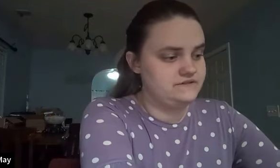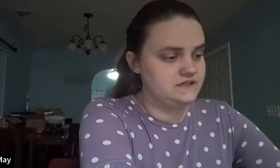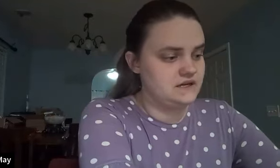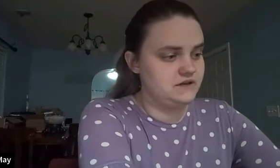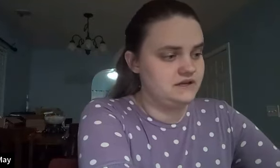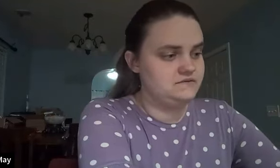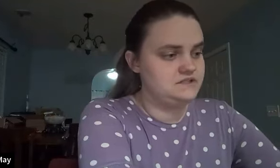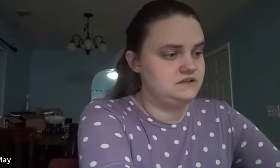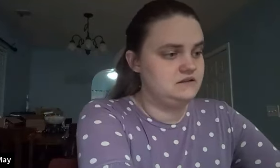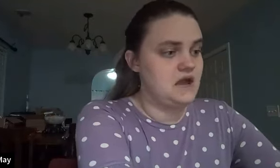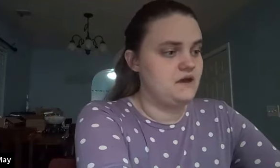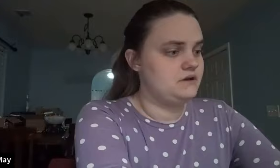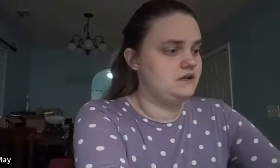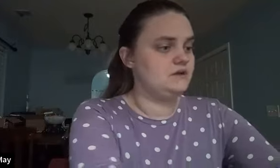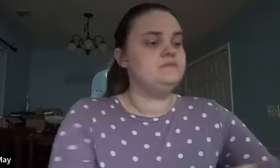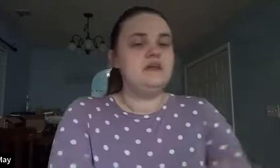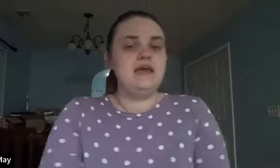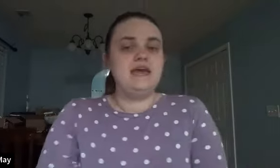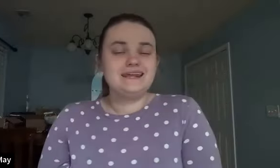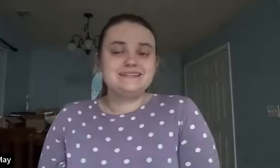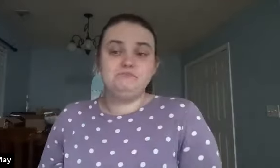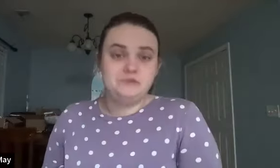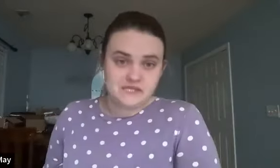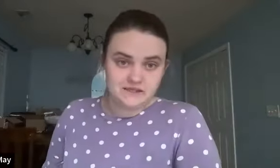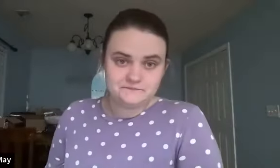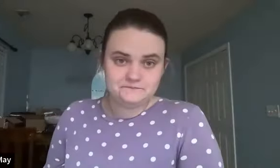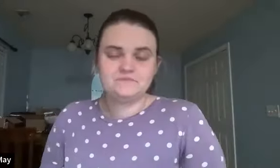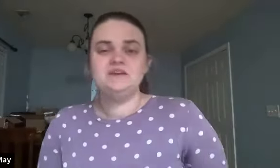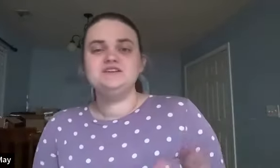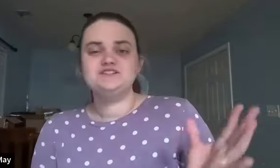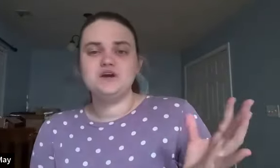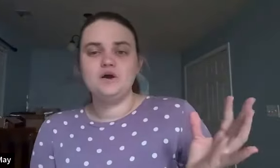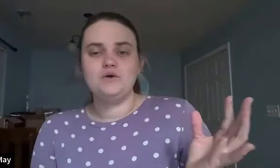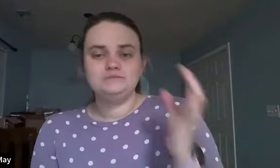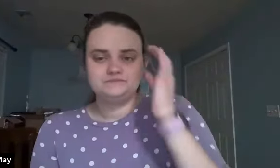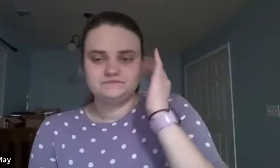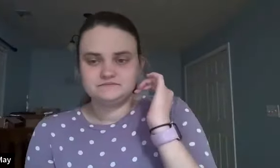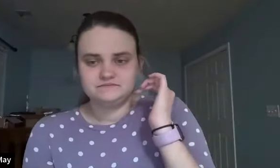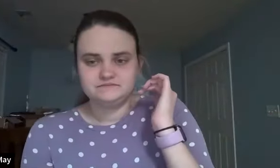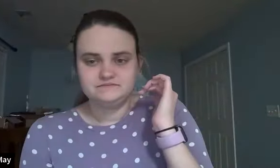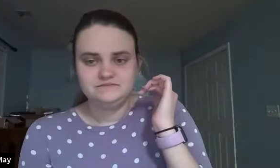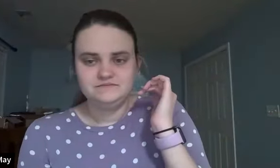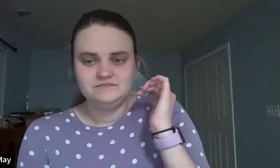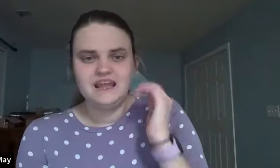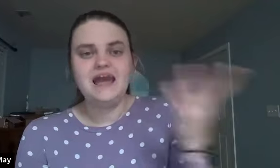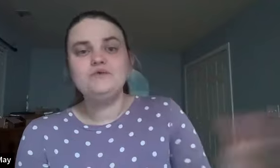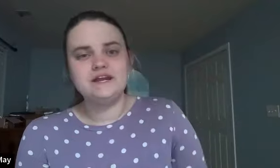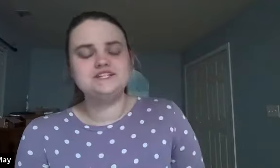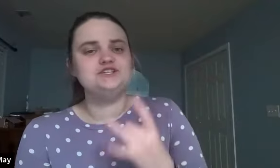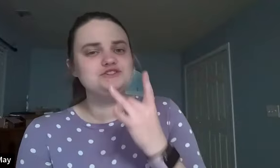often, and I'm going to add that one here. And that is bee. So I wish, usually